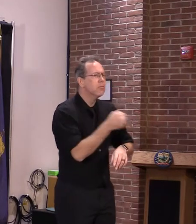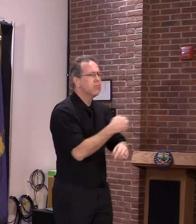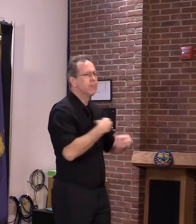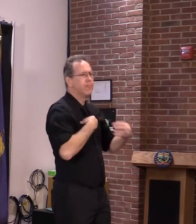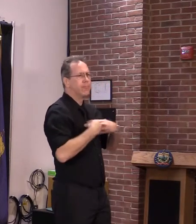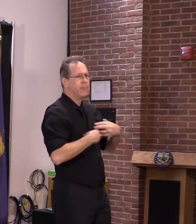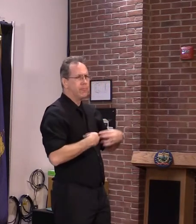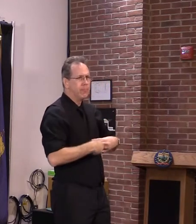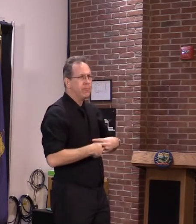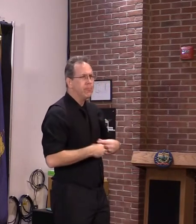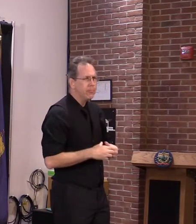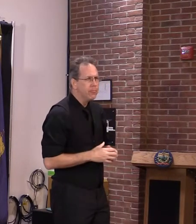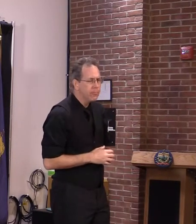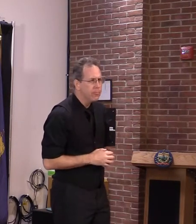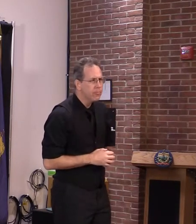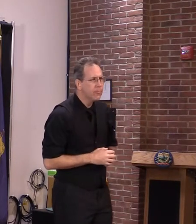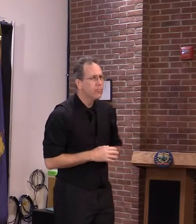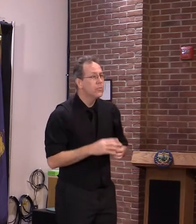that.